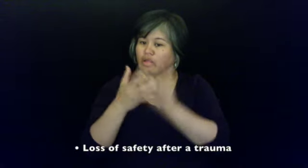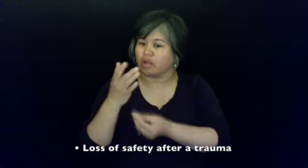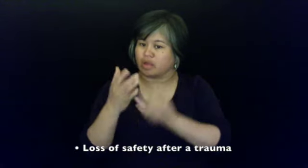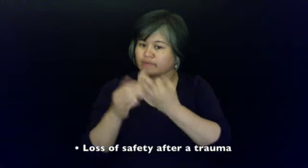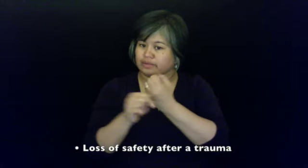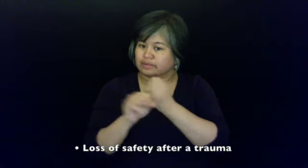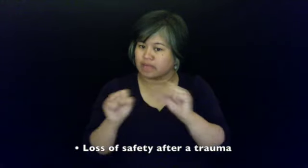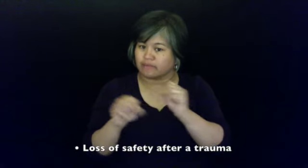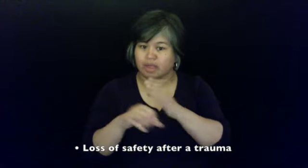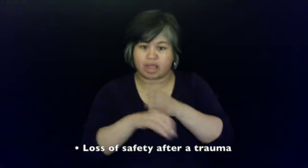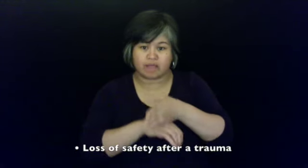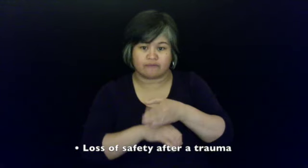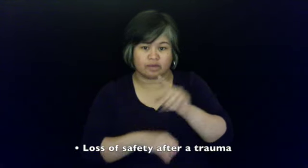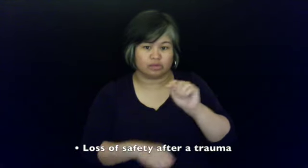loss of safety after trauma,